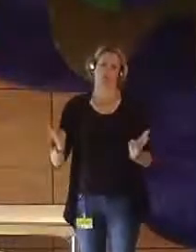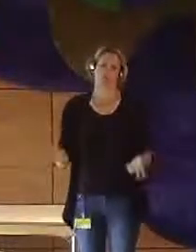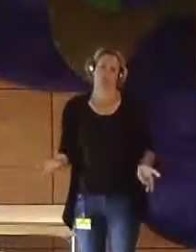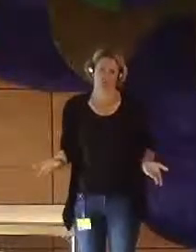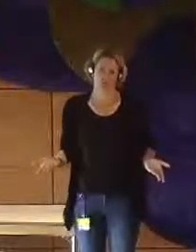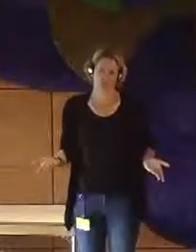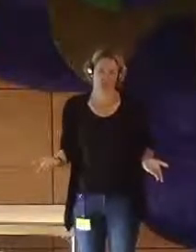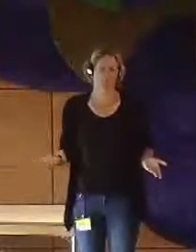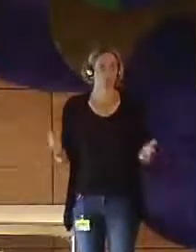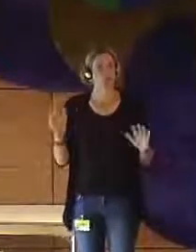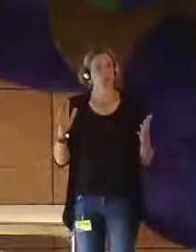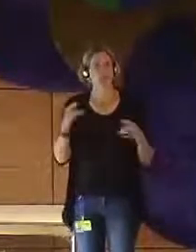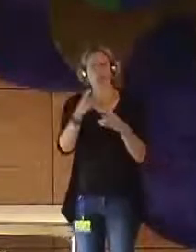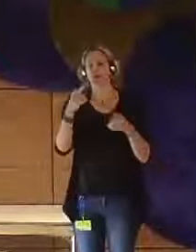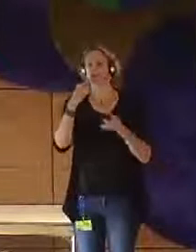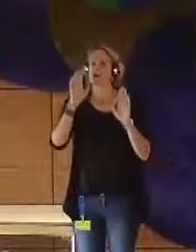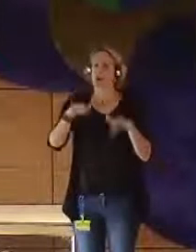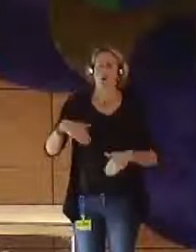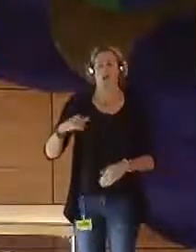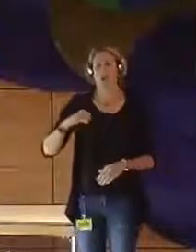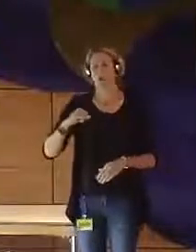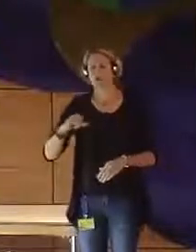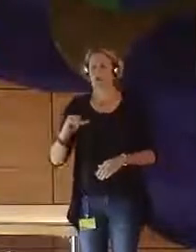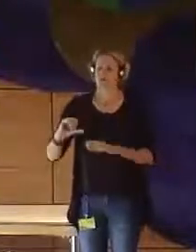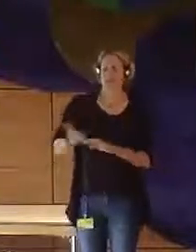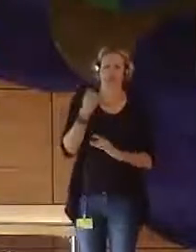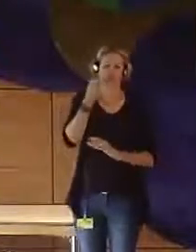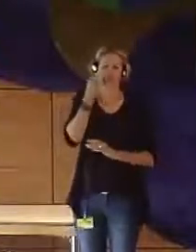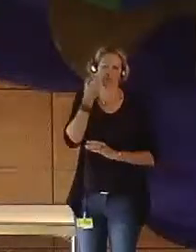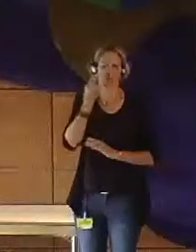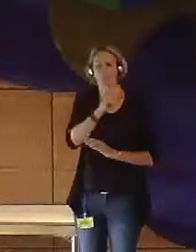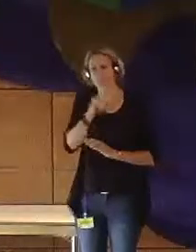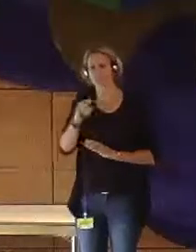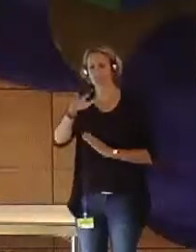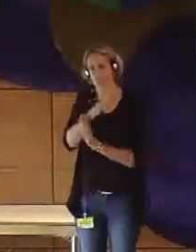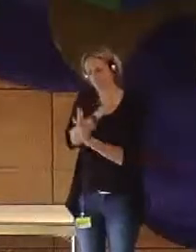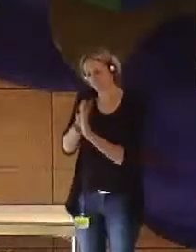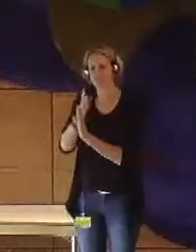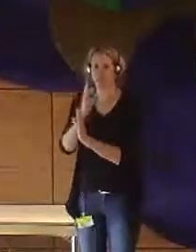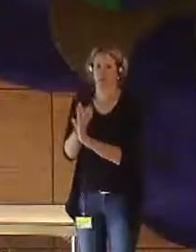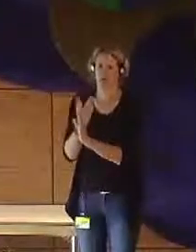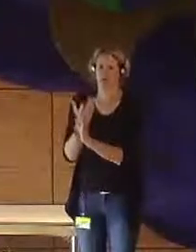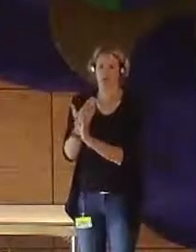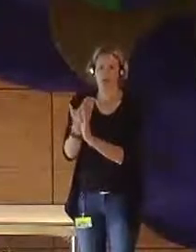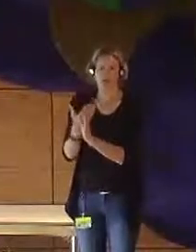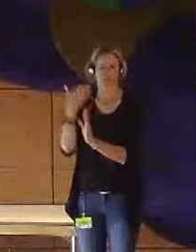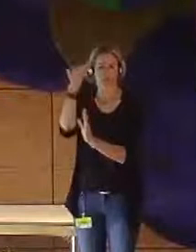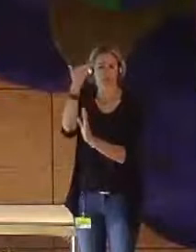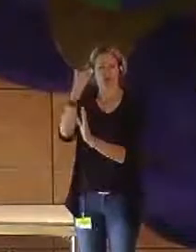started their first period by 15. So do you wait until that child has